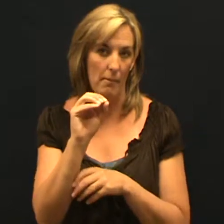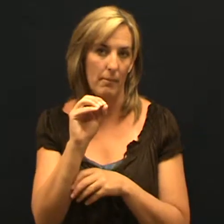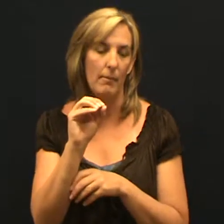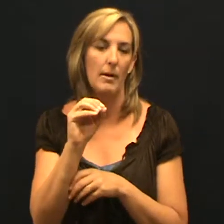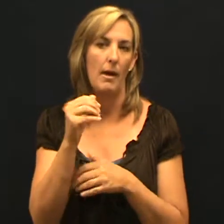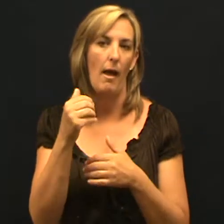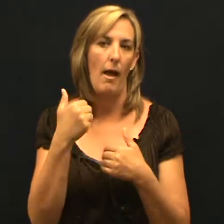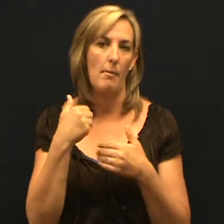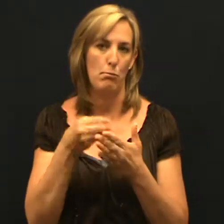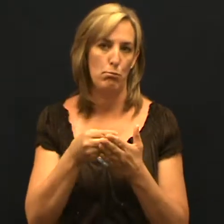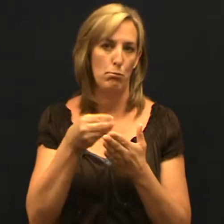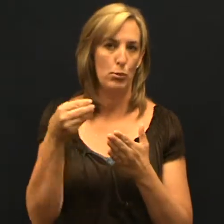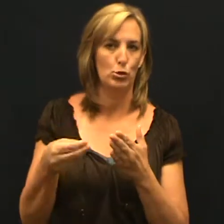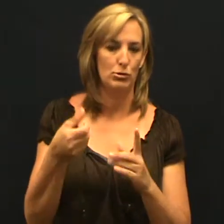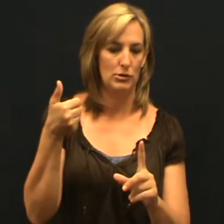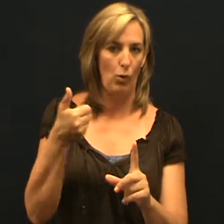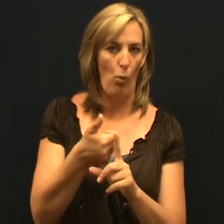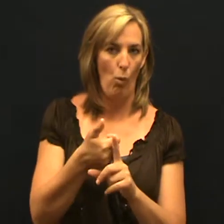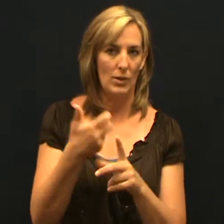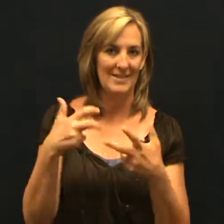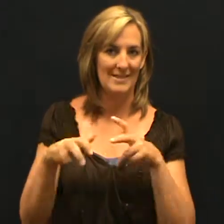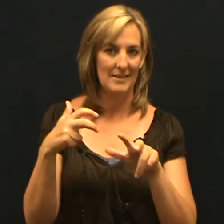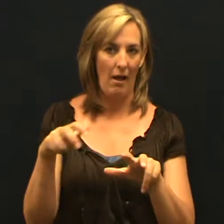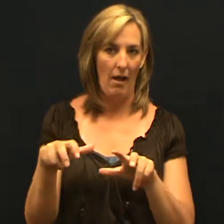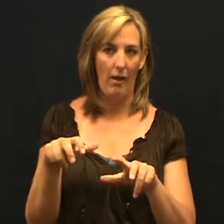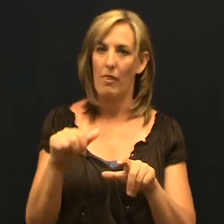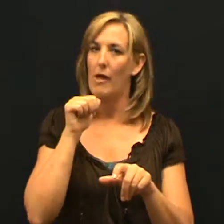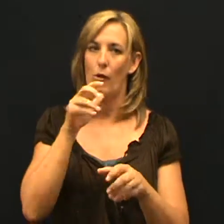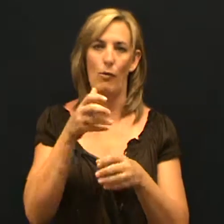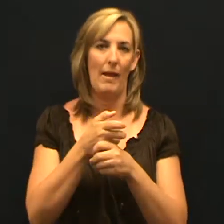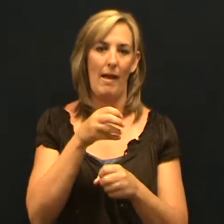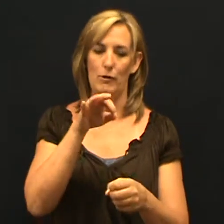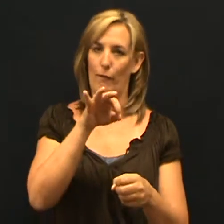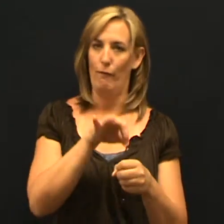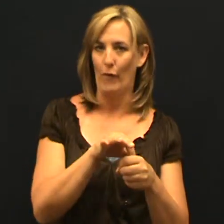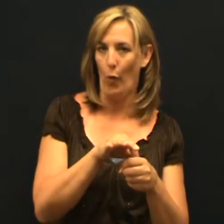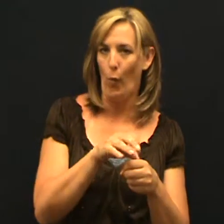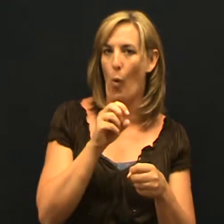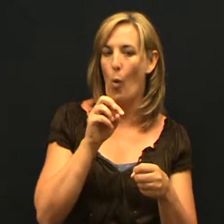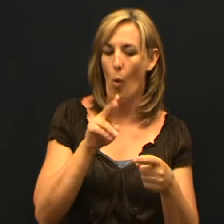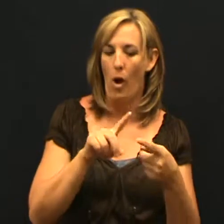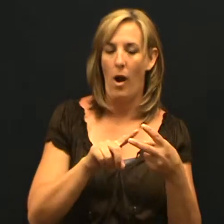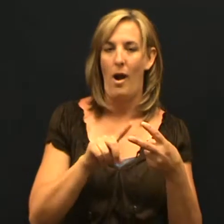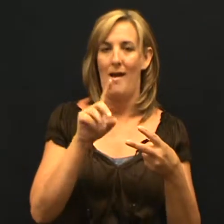don't get to vote or get dividends from that stock. Remember, it's a